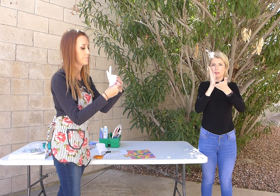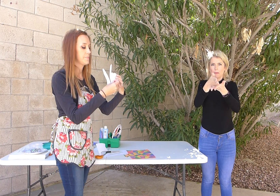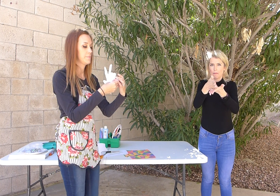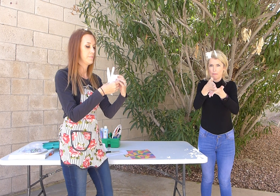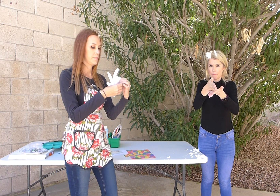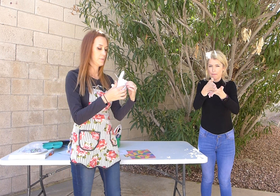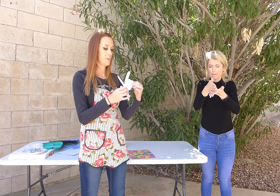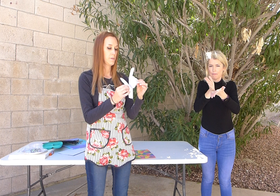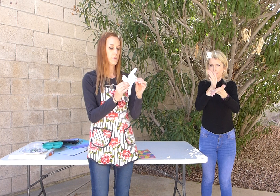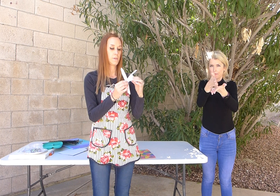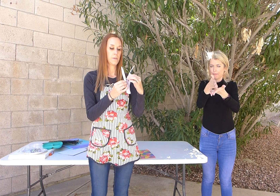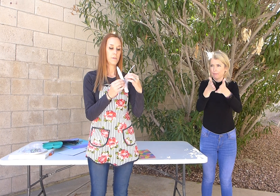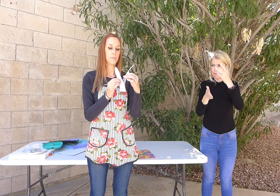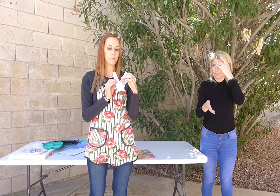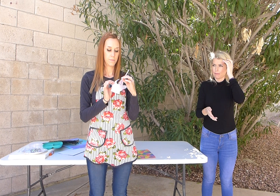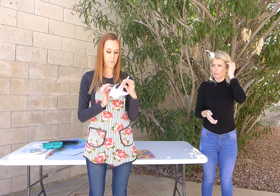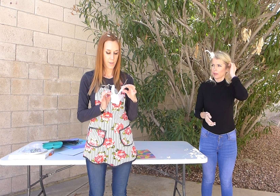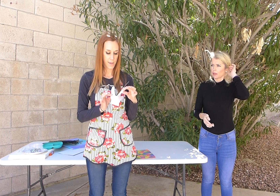see?